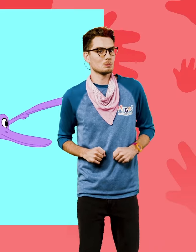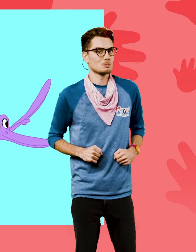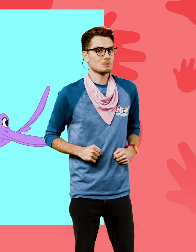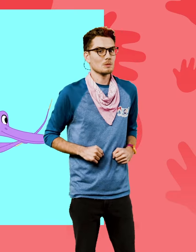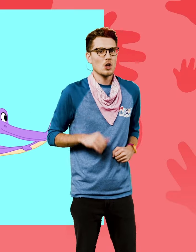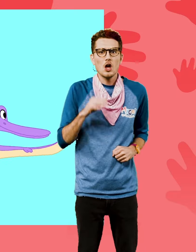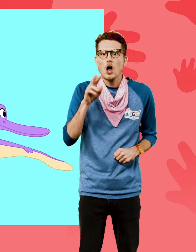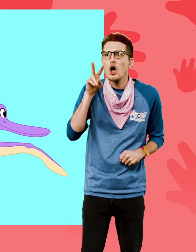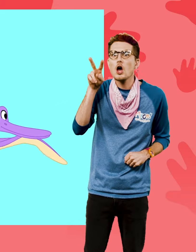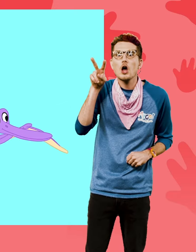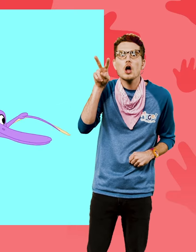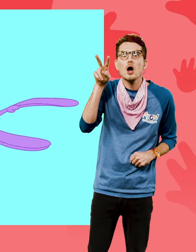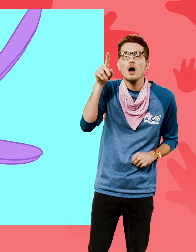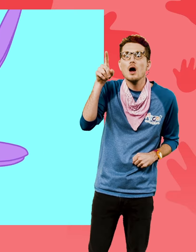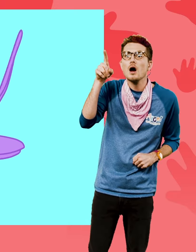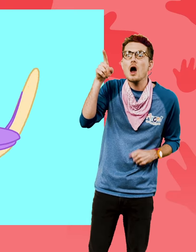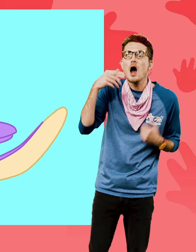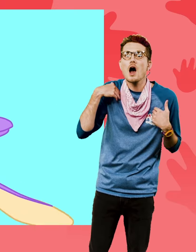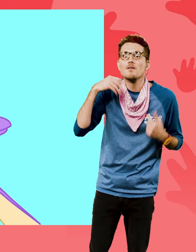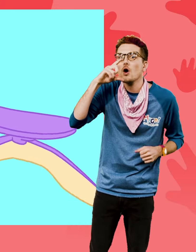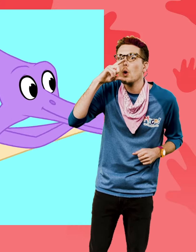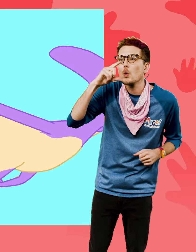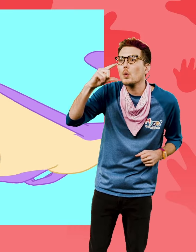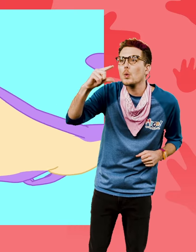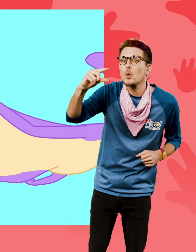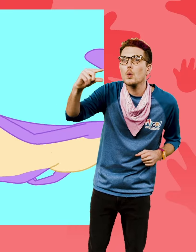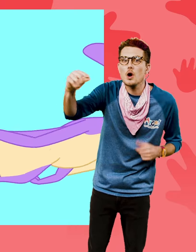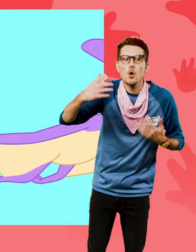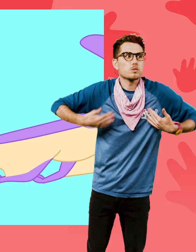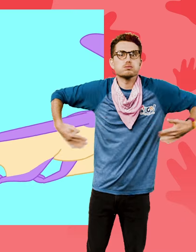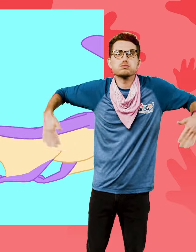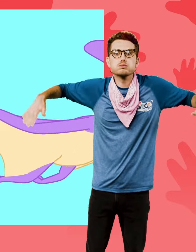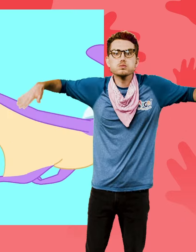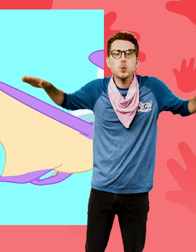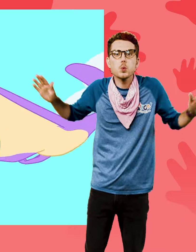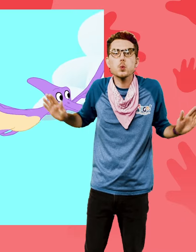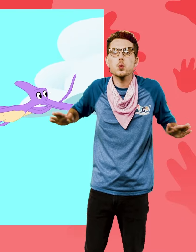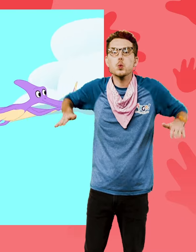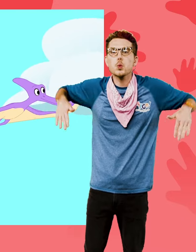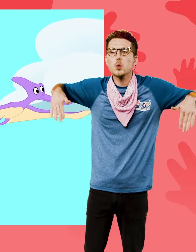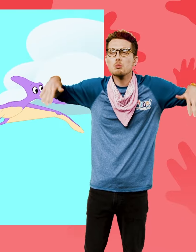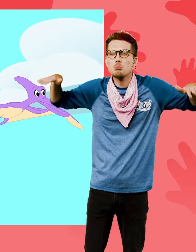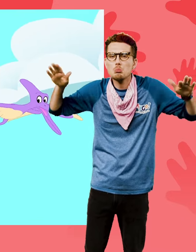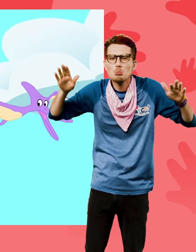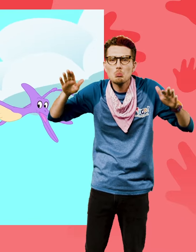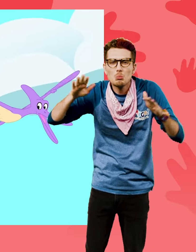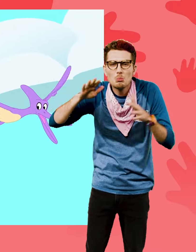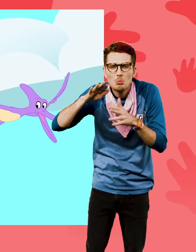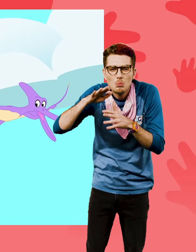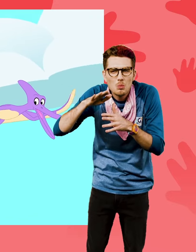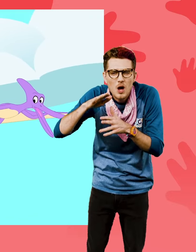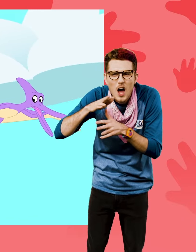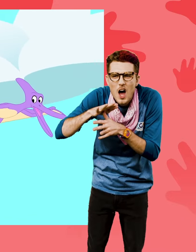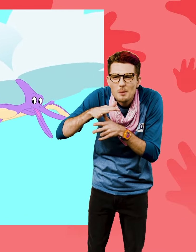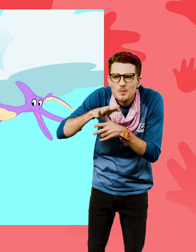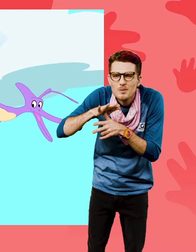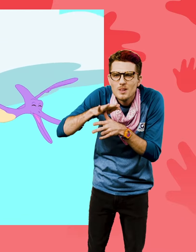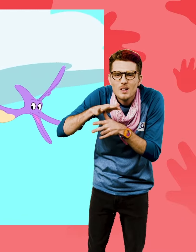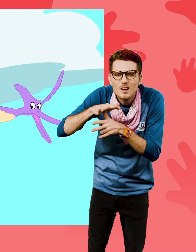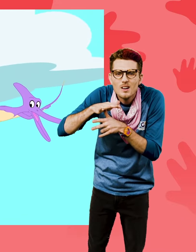Look! It has a long beak and great wings! And helicopter